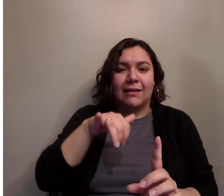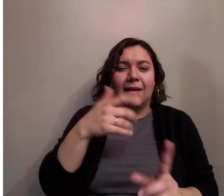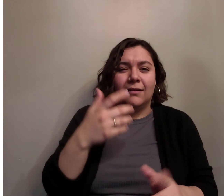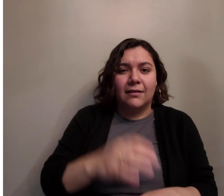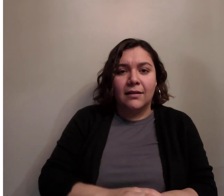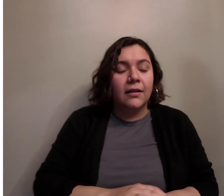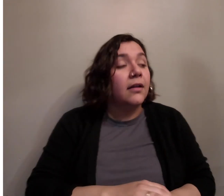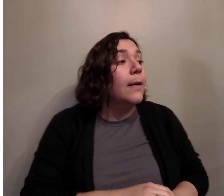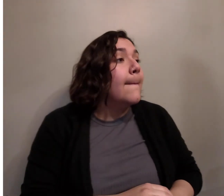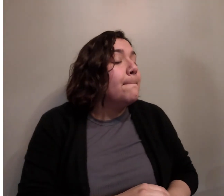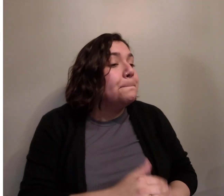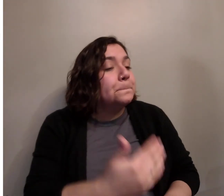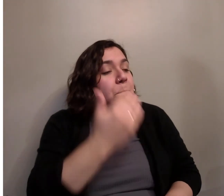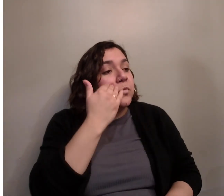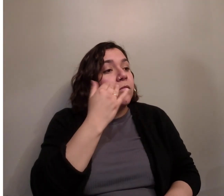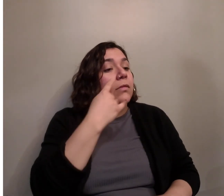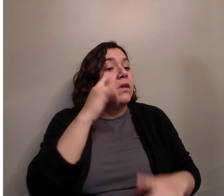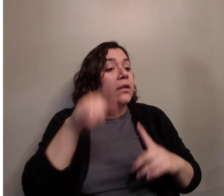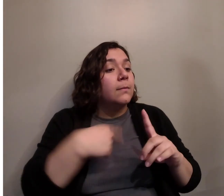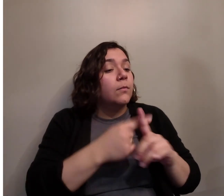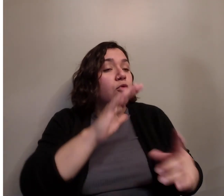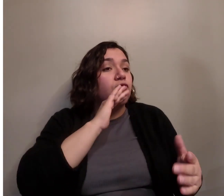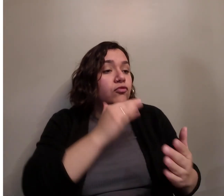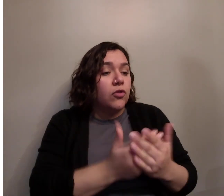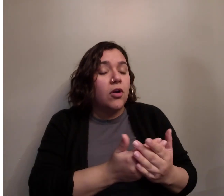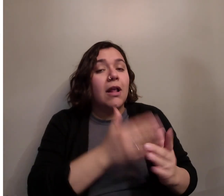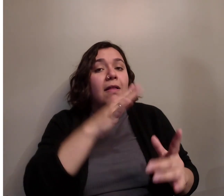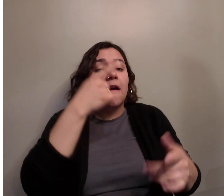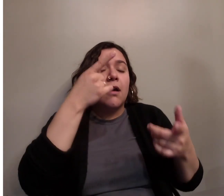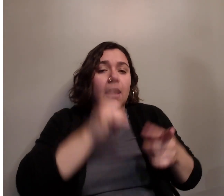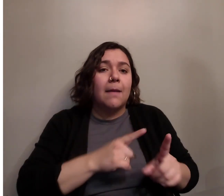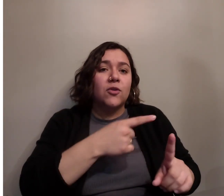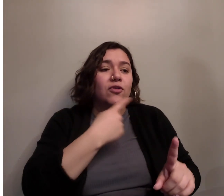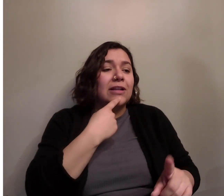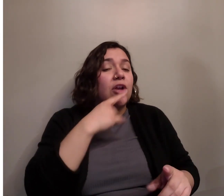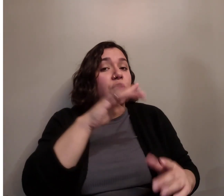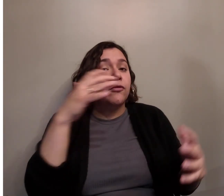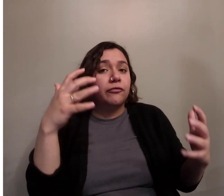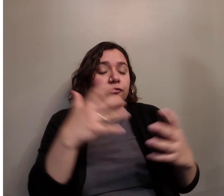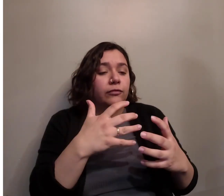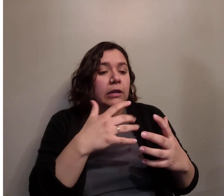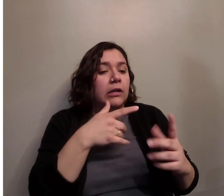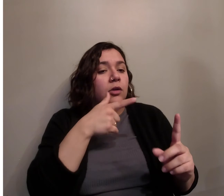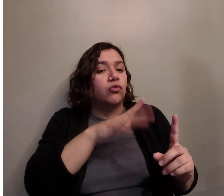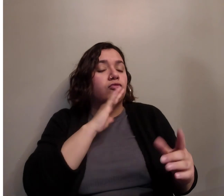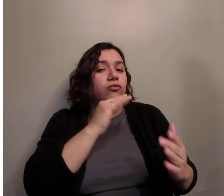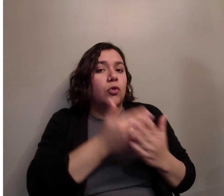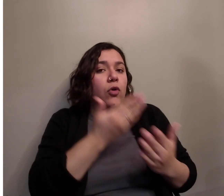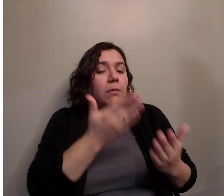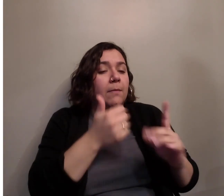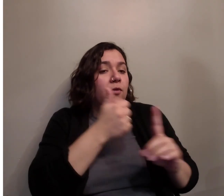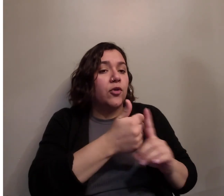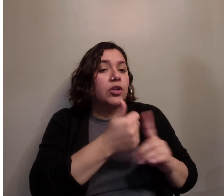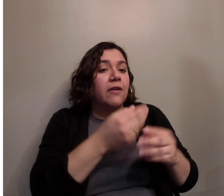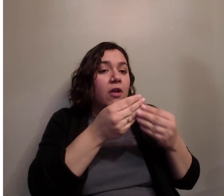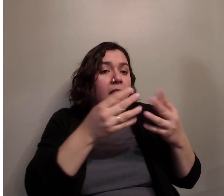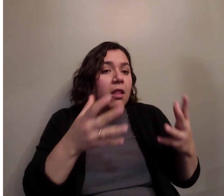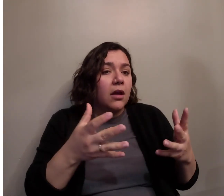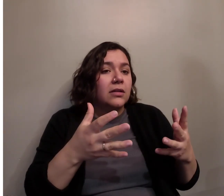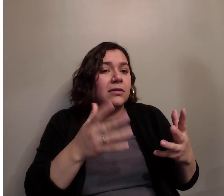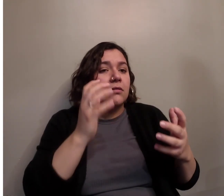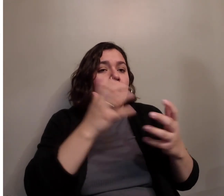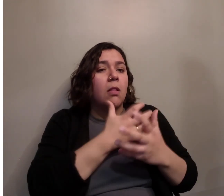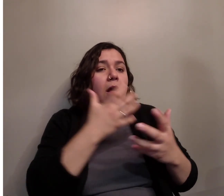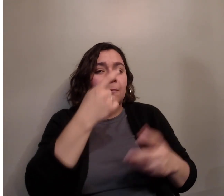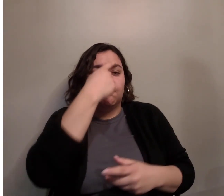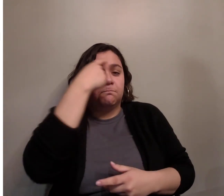be treated that way. I think of your daughter and that time you were saying that you're afraid she might